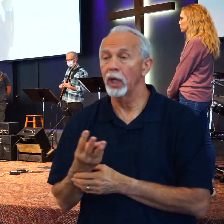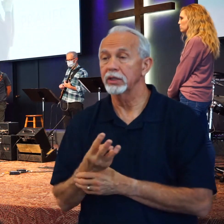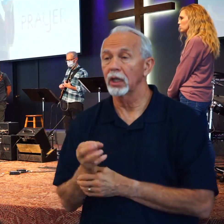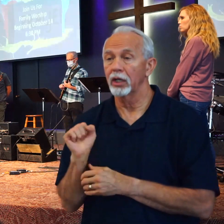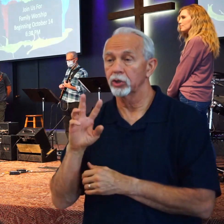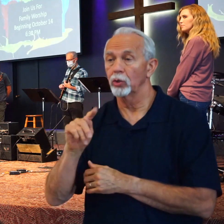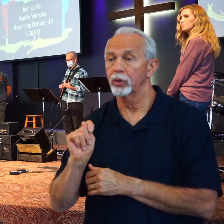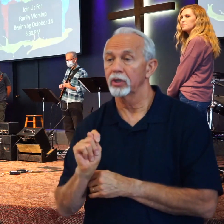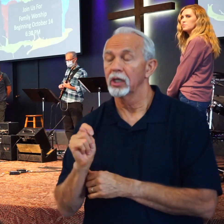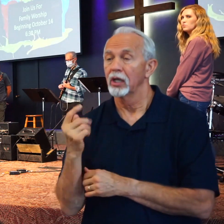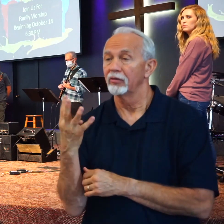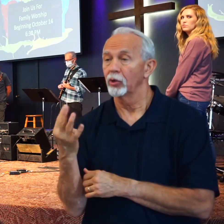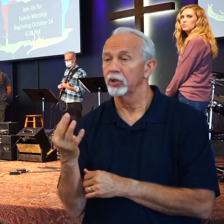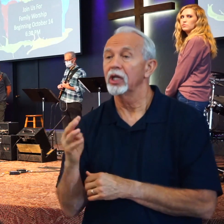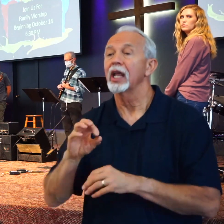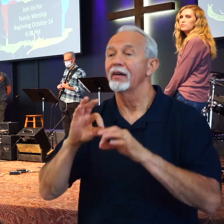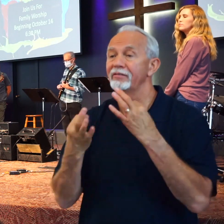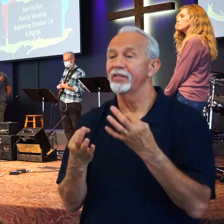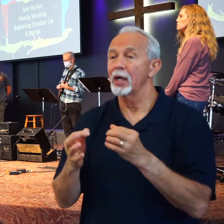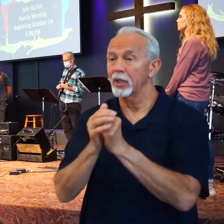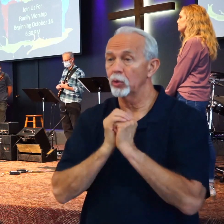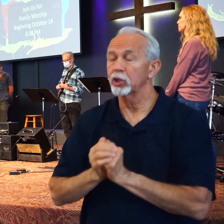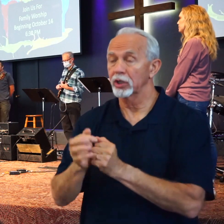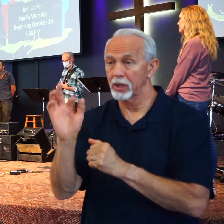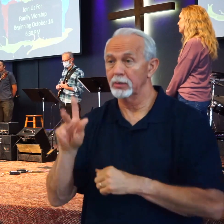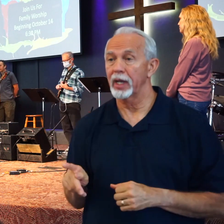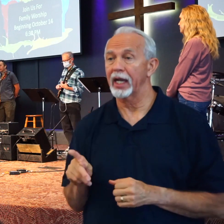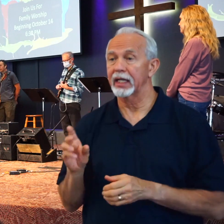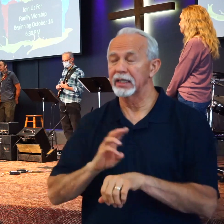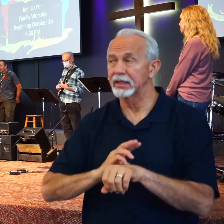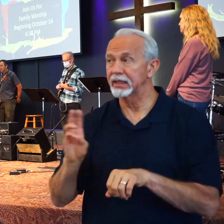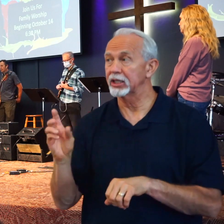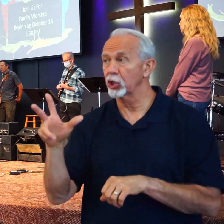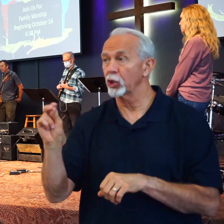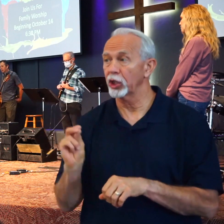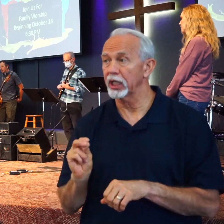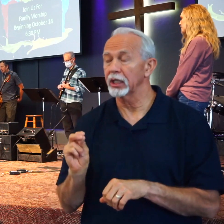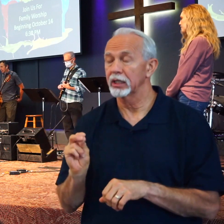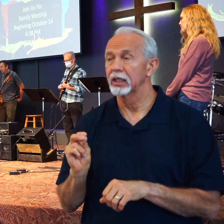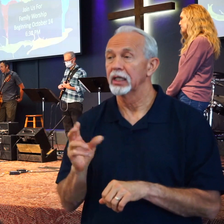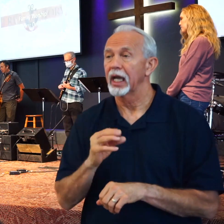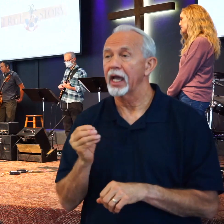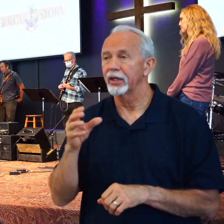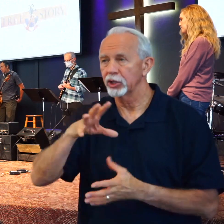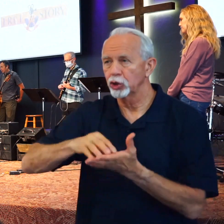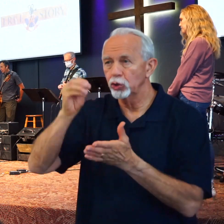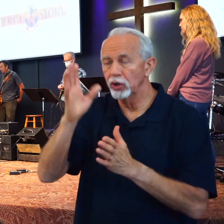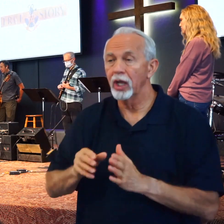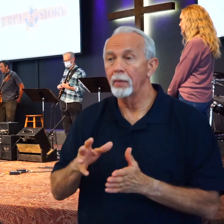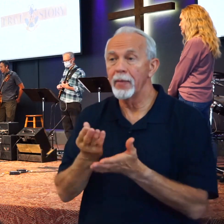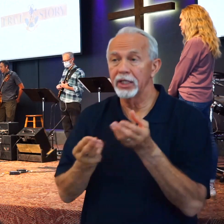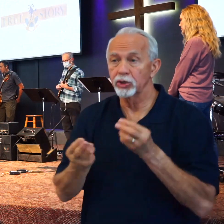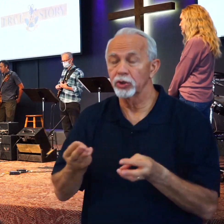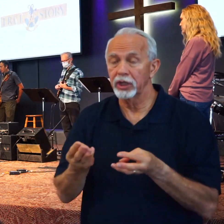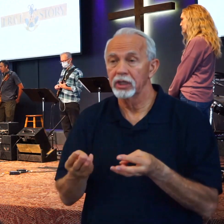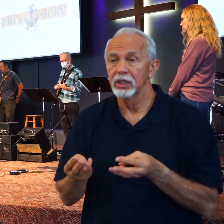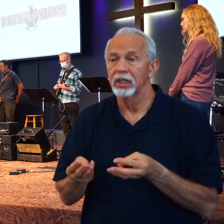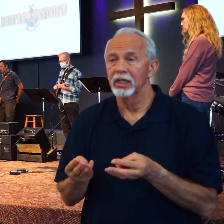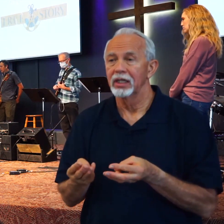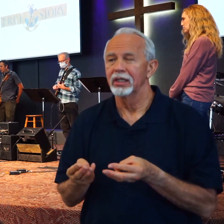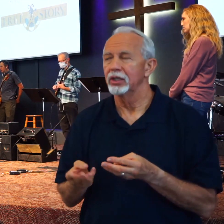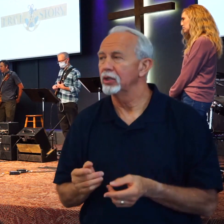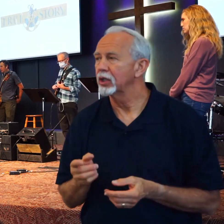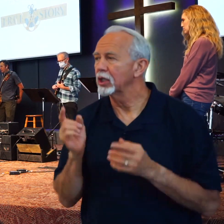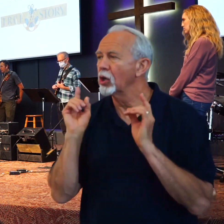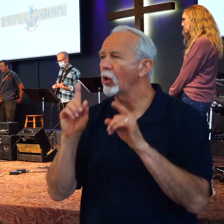October 14th, our family worship returns at 6:30 p.m., and the student ministry is also, you can go on to